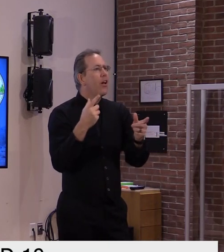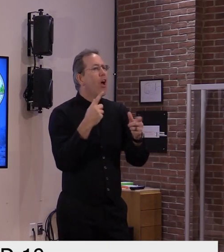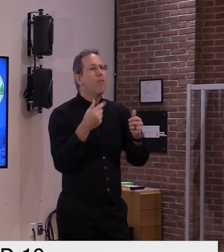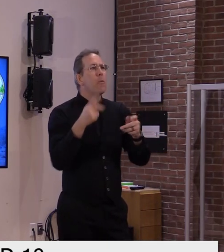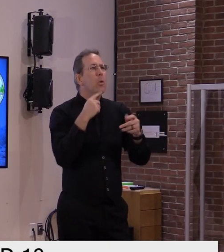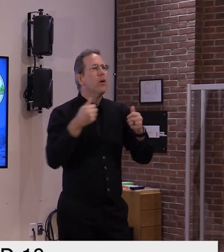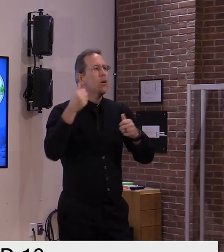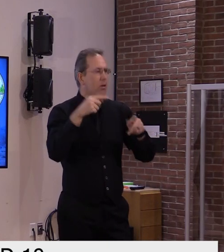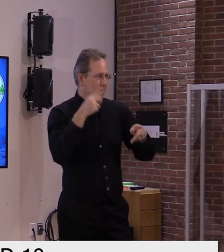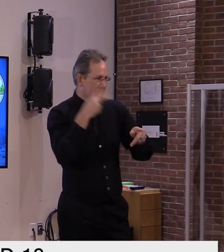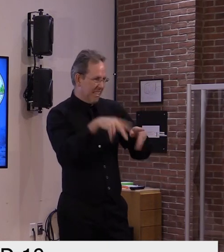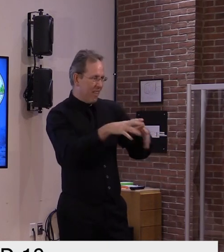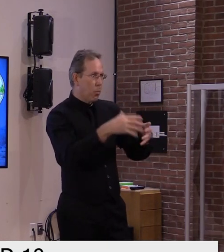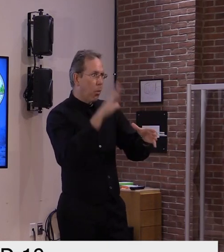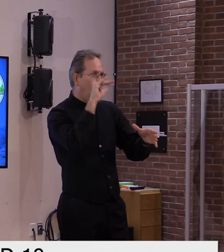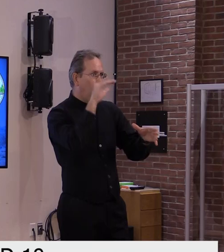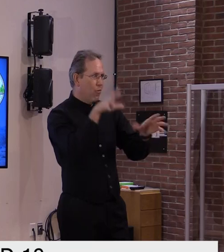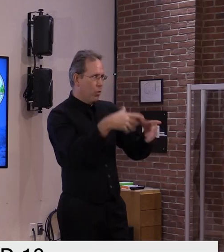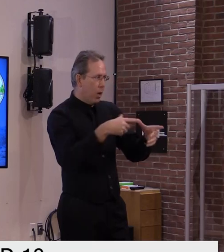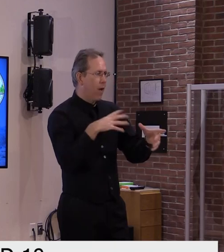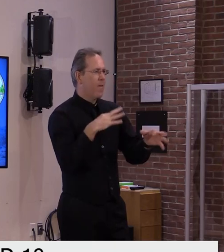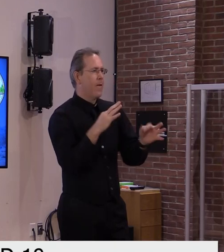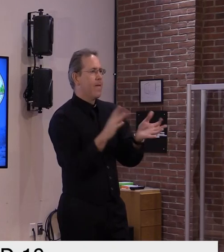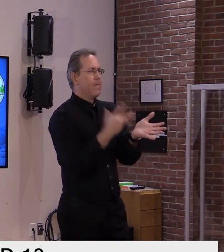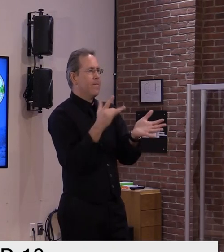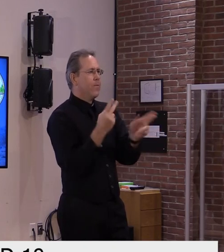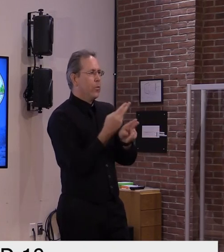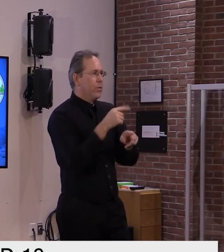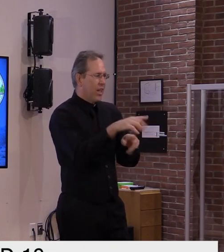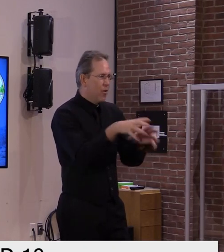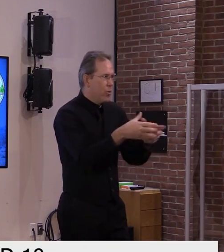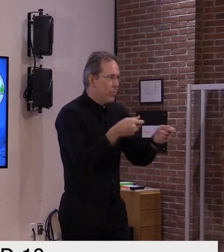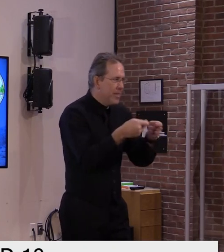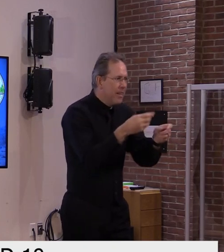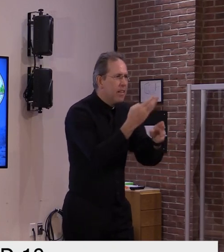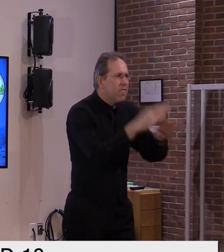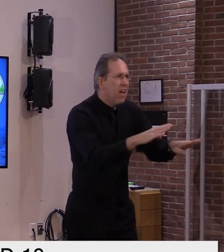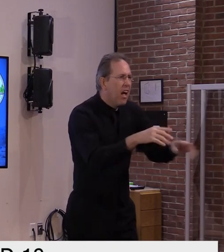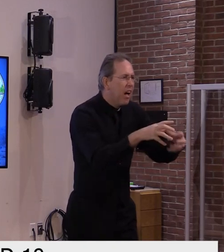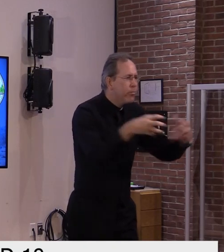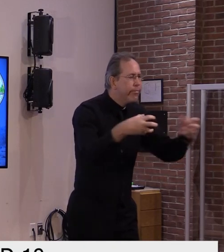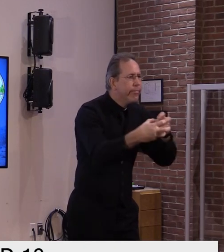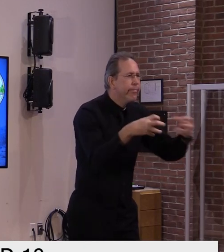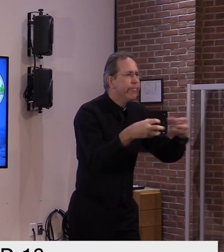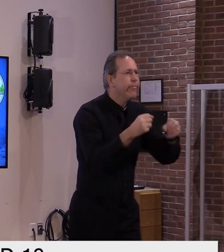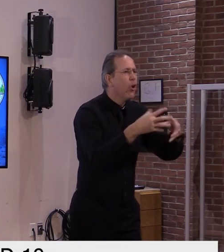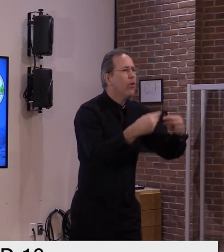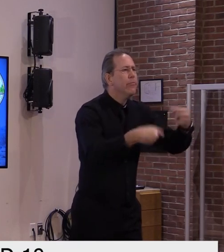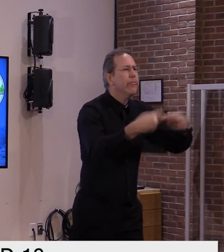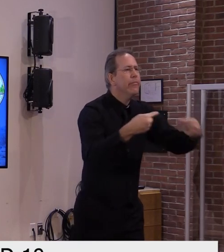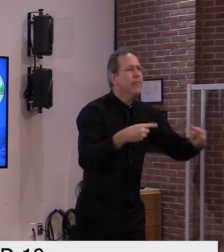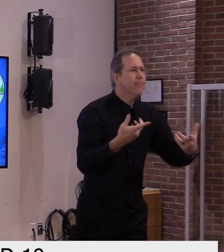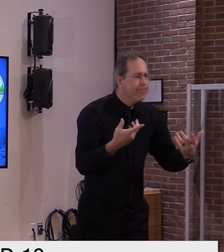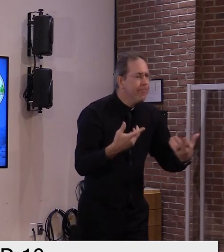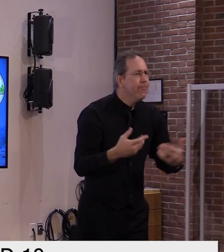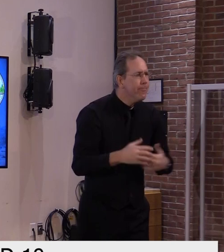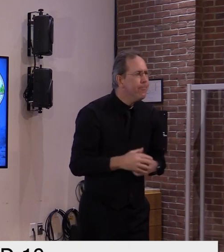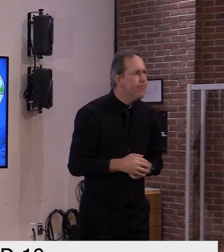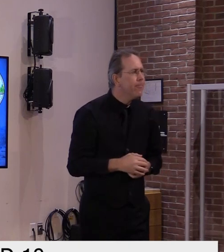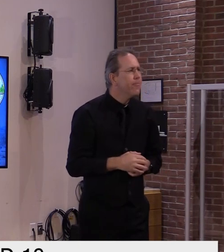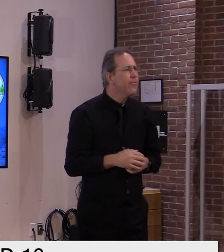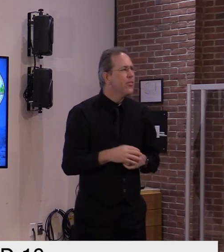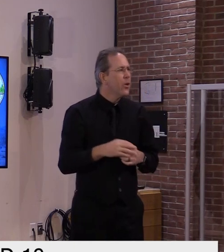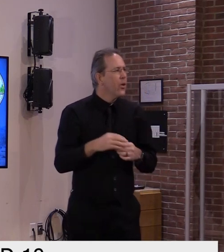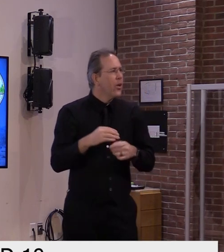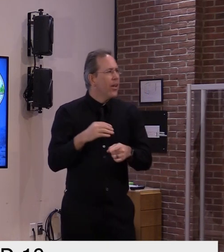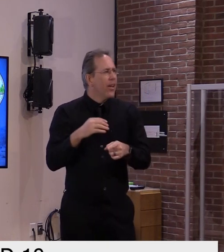disruption and to tear apart our democracy, and to overthrow the government. And that's my biggest fear.